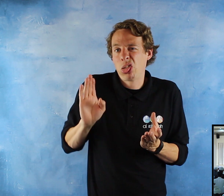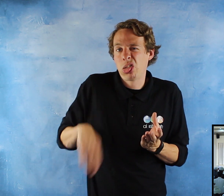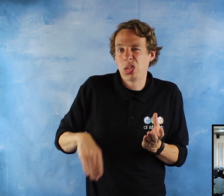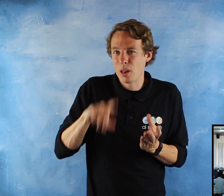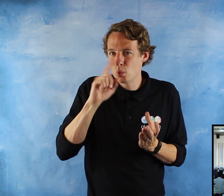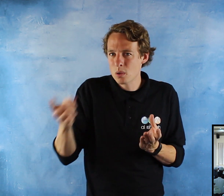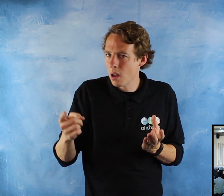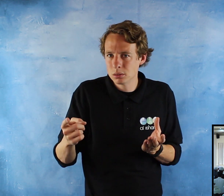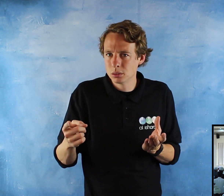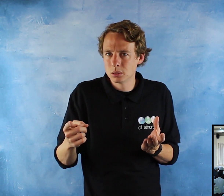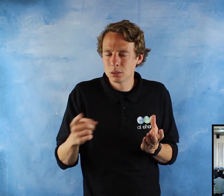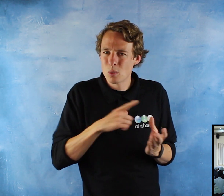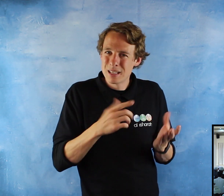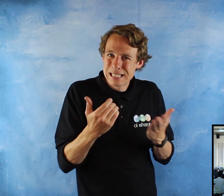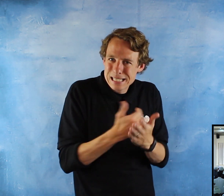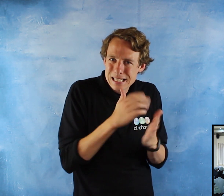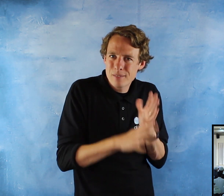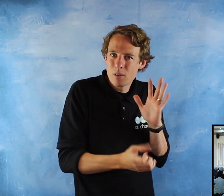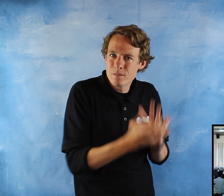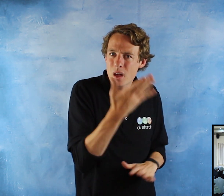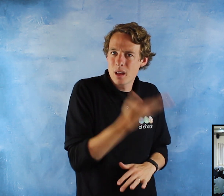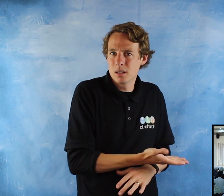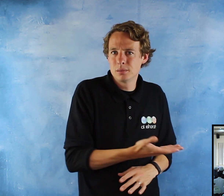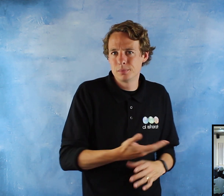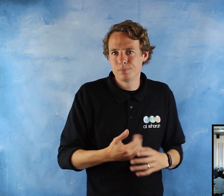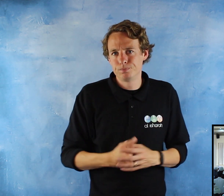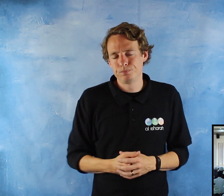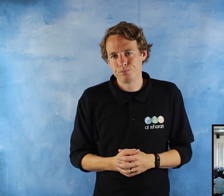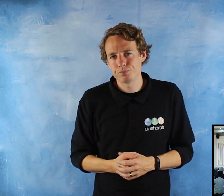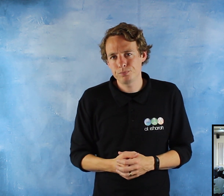And it also brings us the issue of the summer holiday.